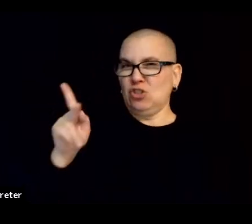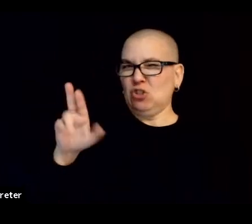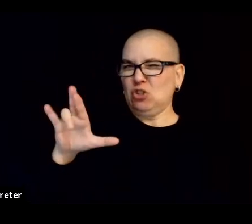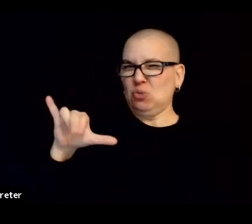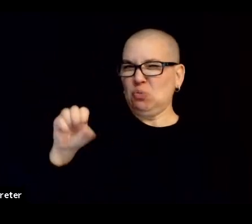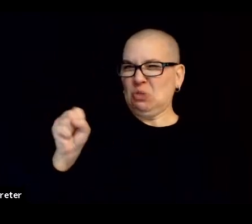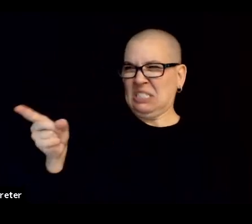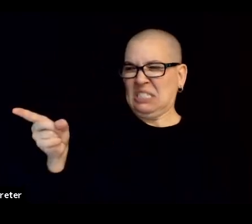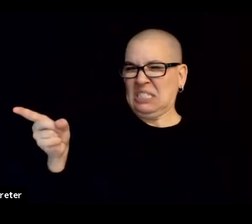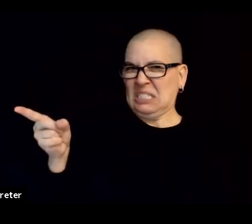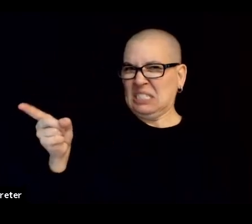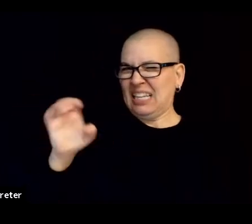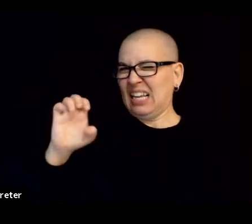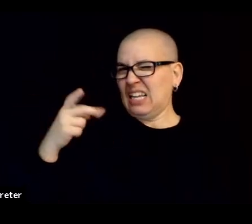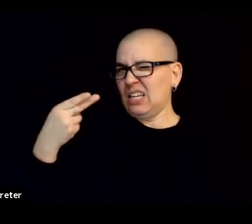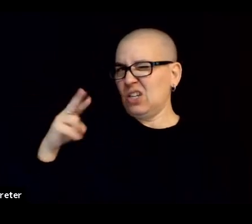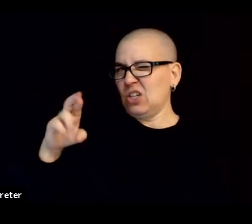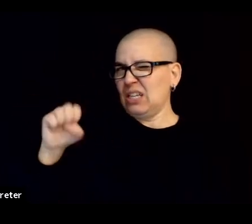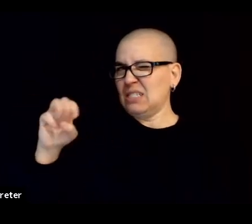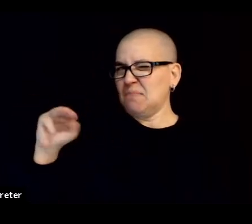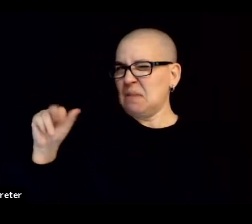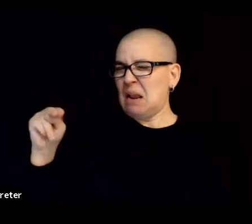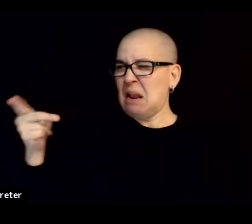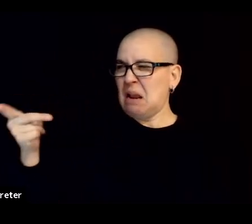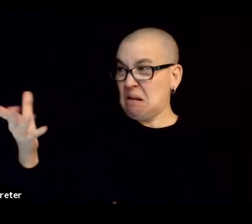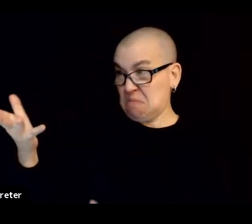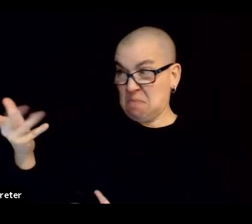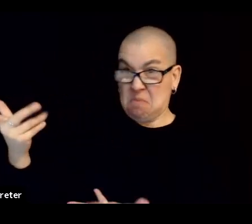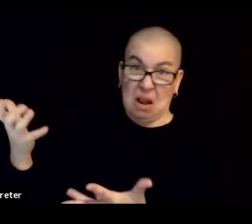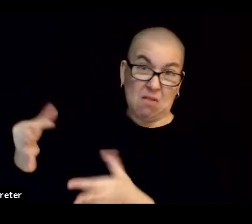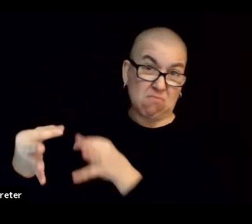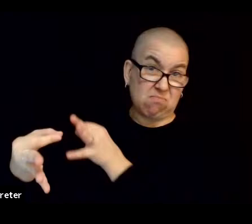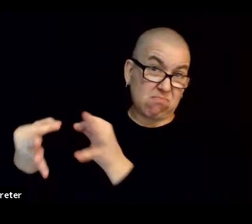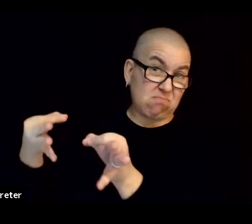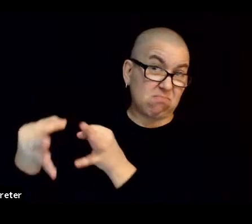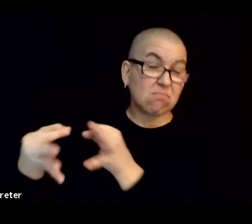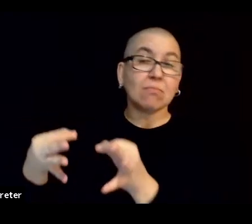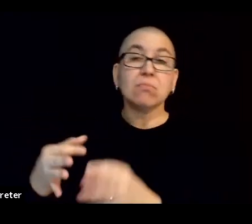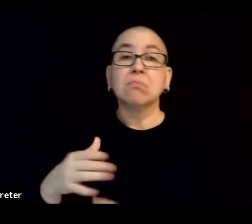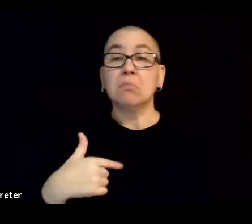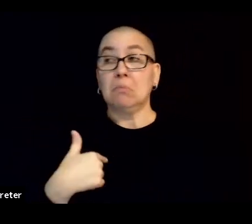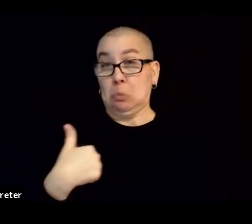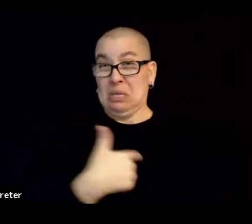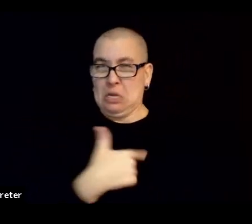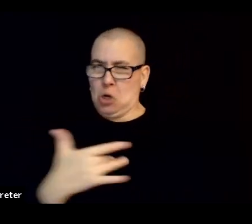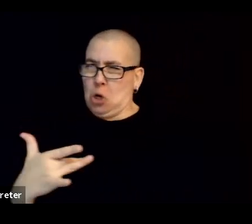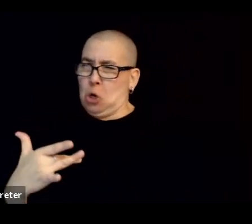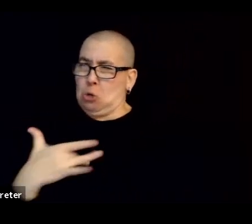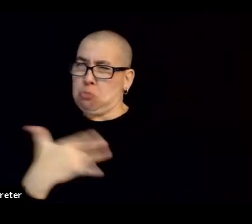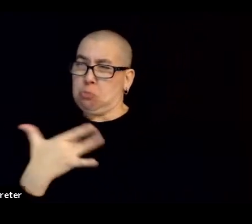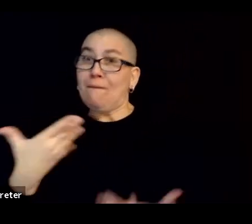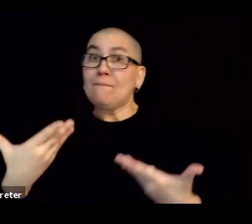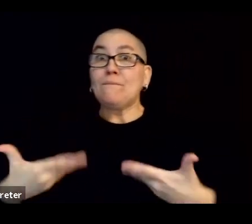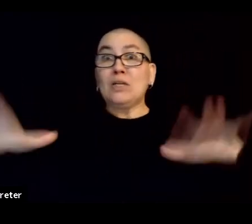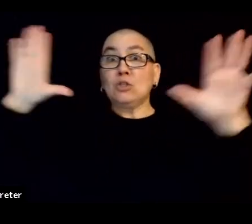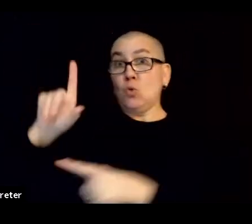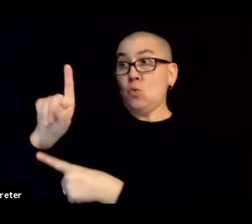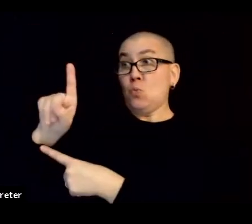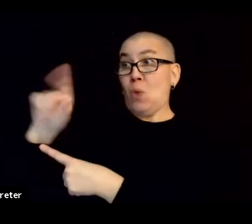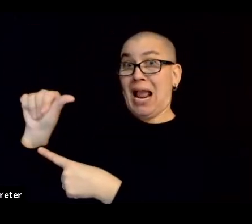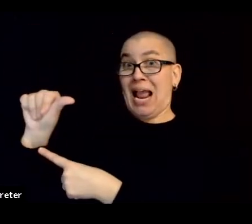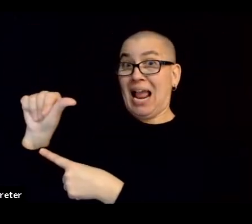that we are on track to finish the 1A group, at least with first doses, or at the very, very